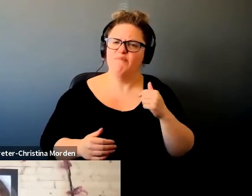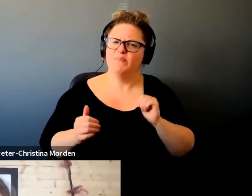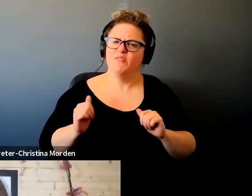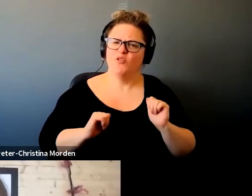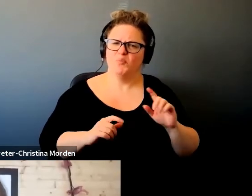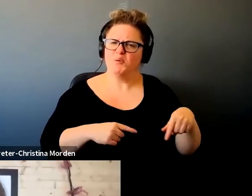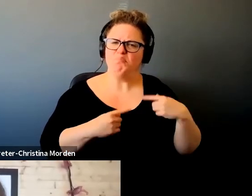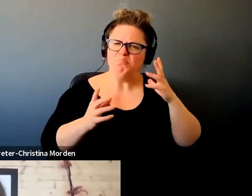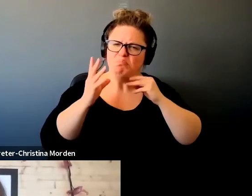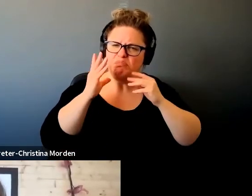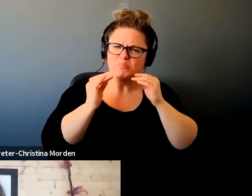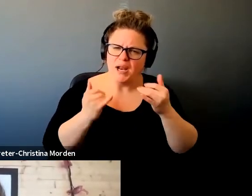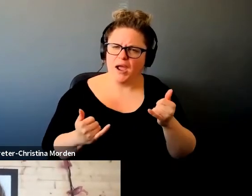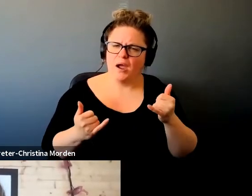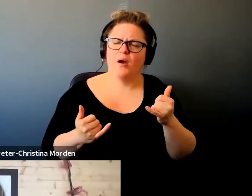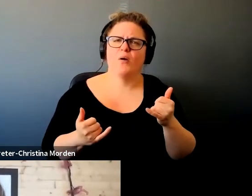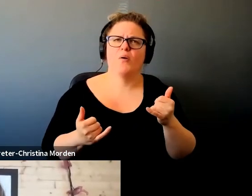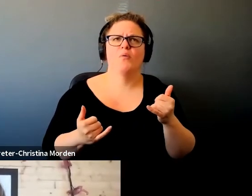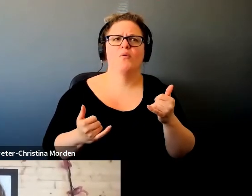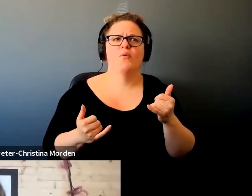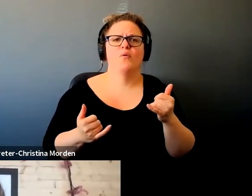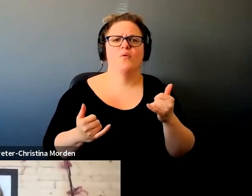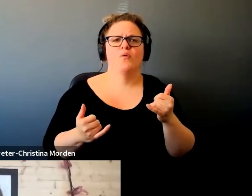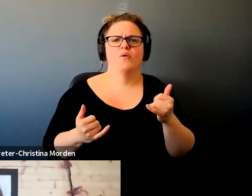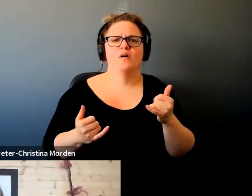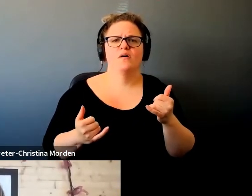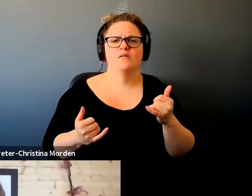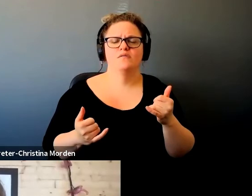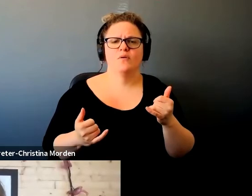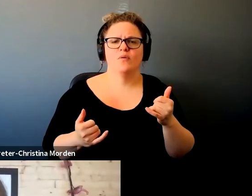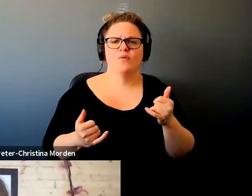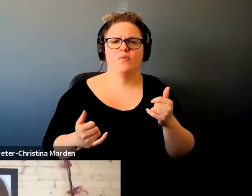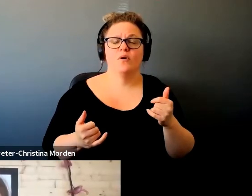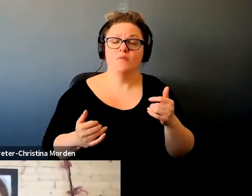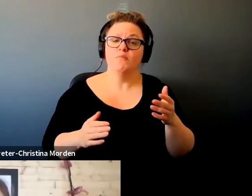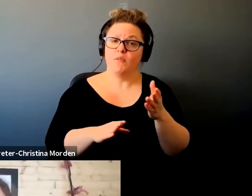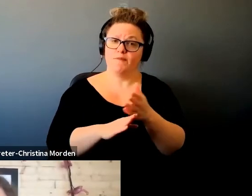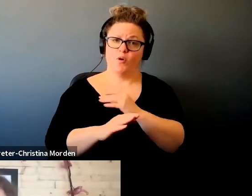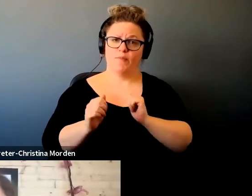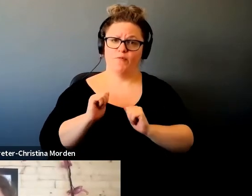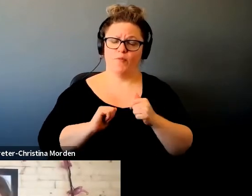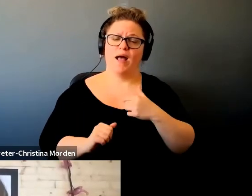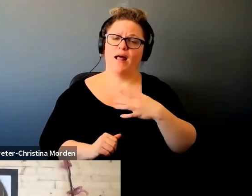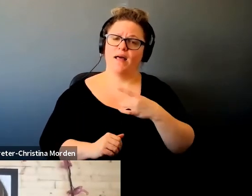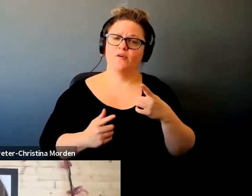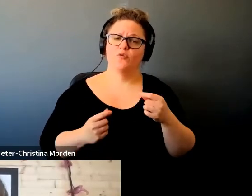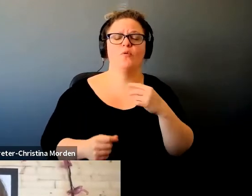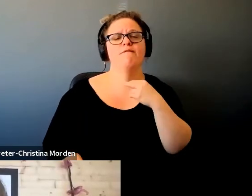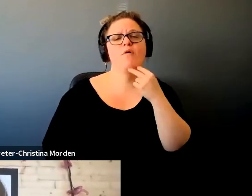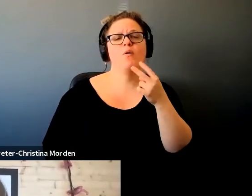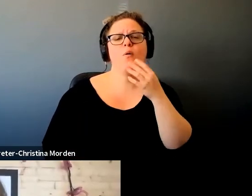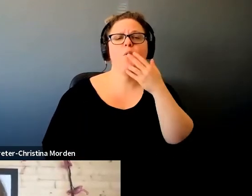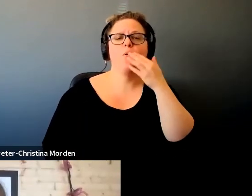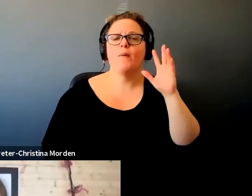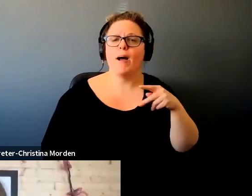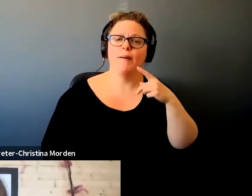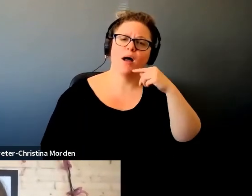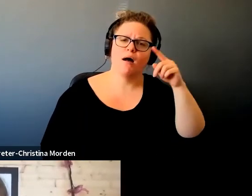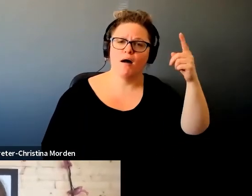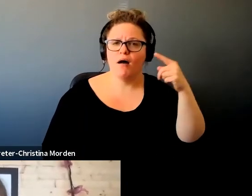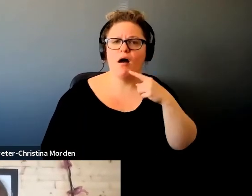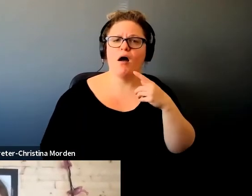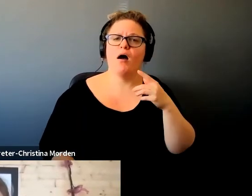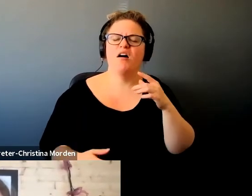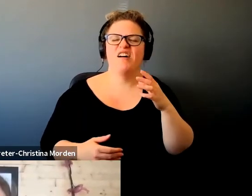is I like to take a half hour. I like to do a vocal warm up. I like to do a couple things. And when I've gone through